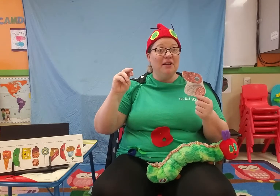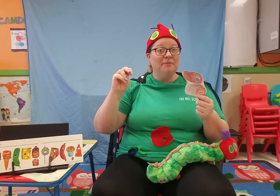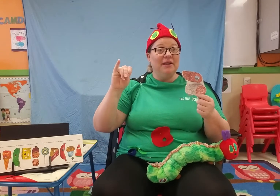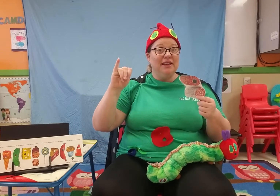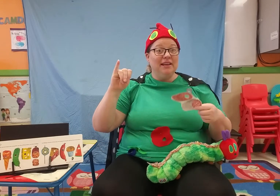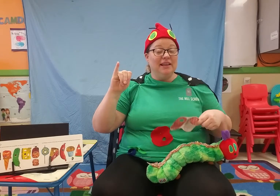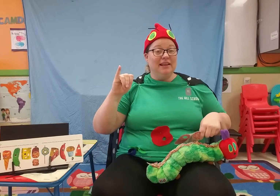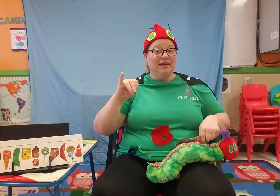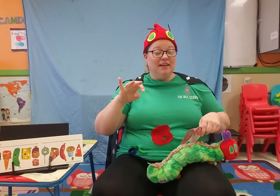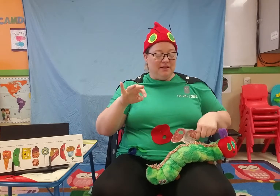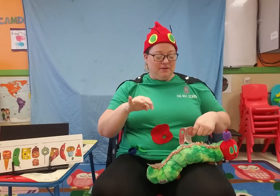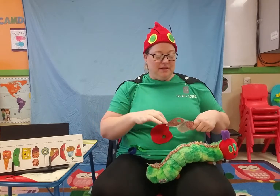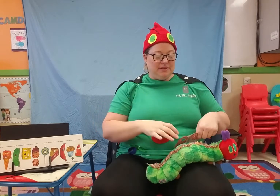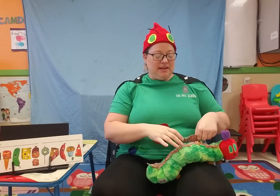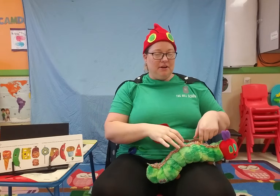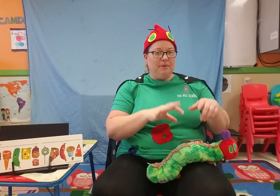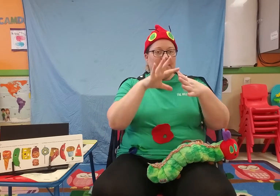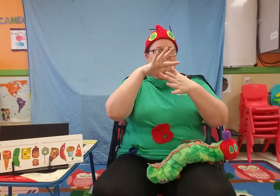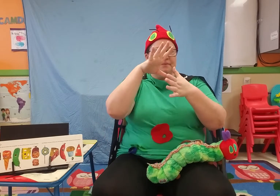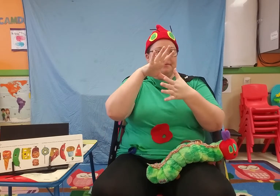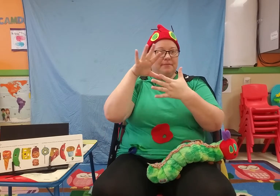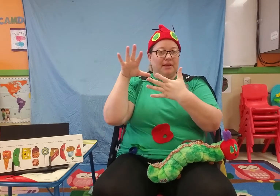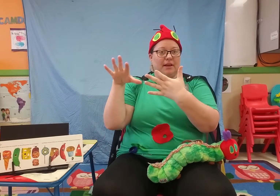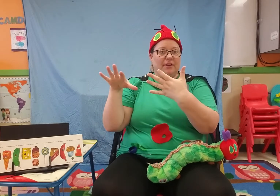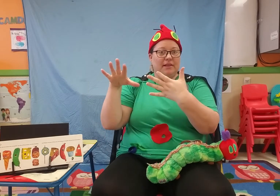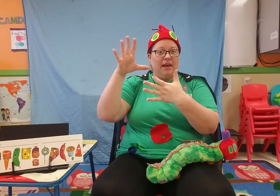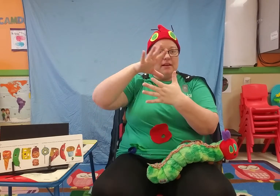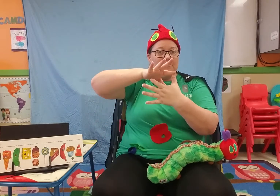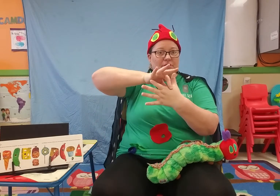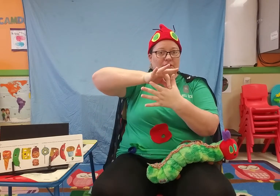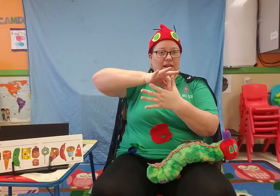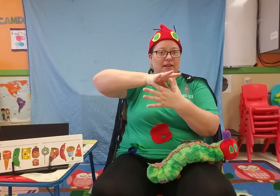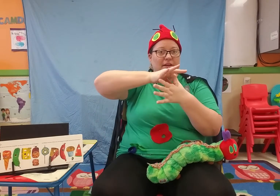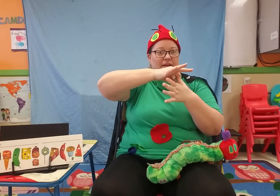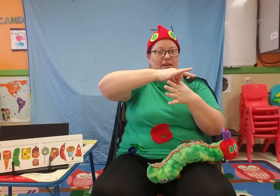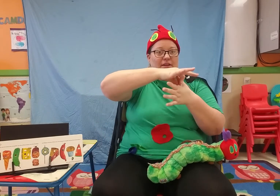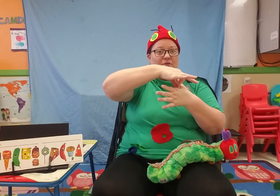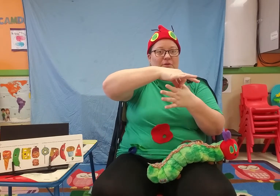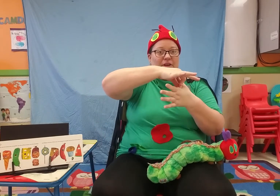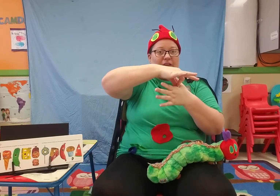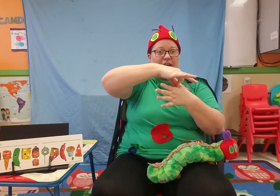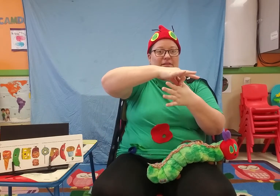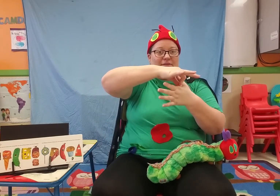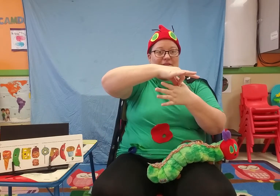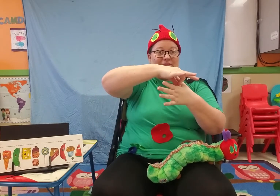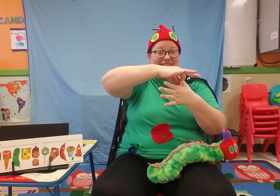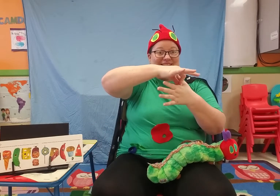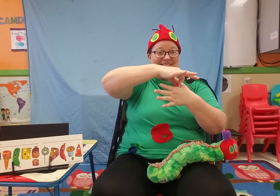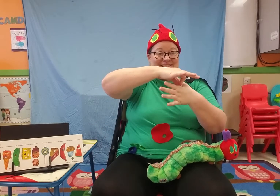salami. All right, let's get our meat. You go like that, put your hand there and wiggle that.